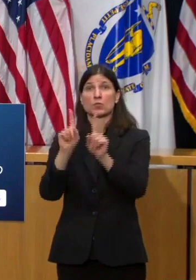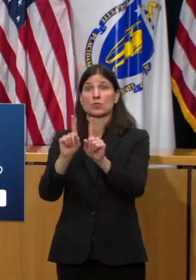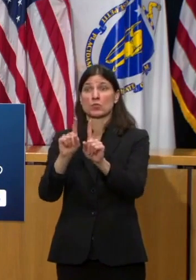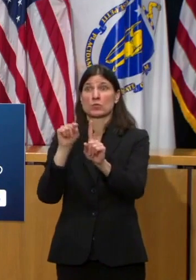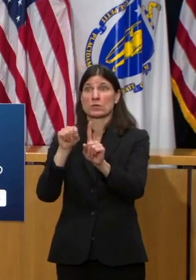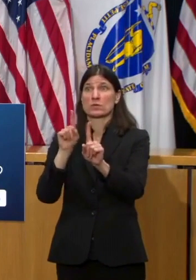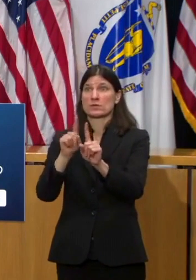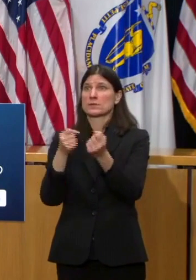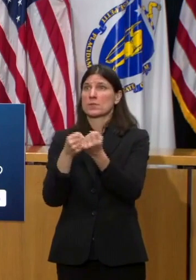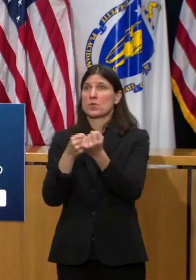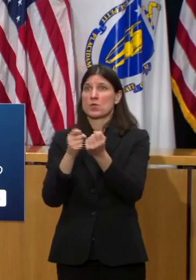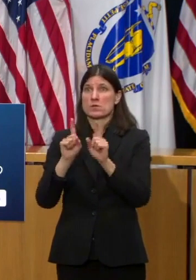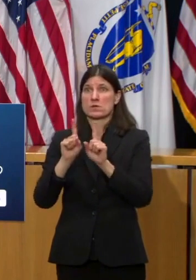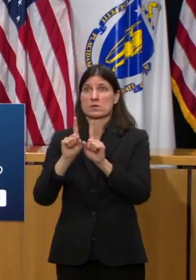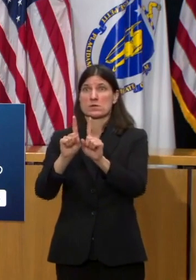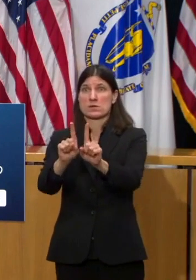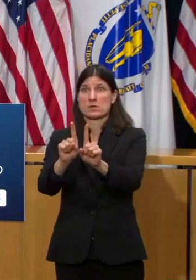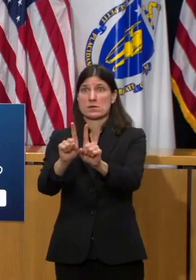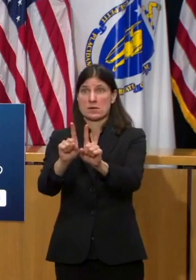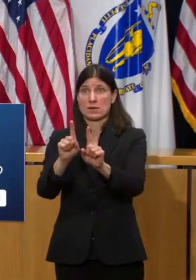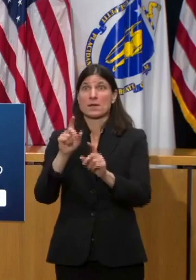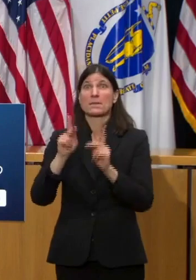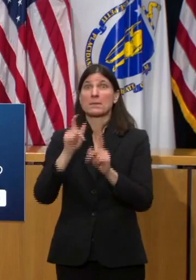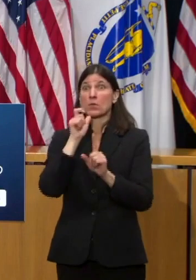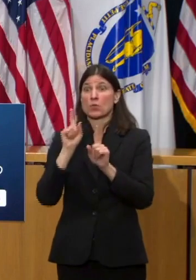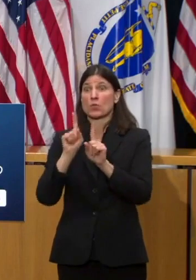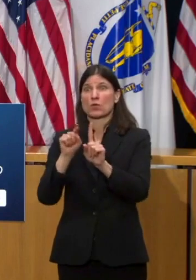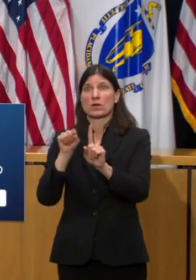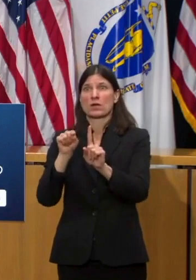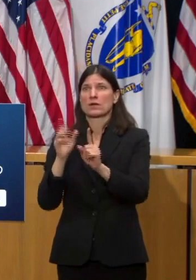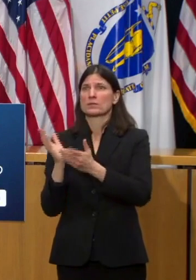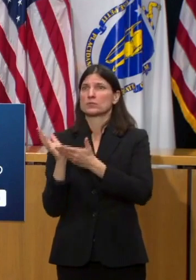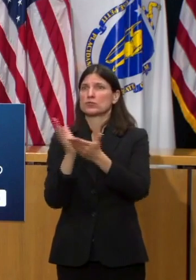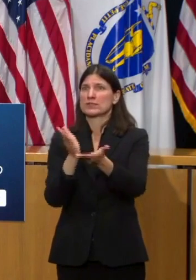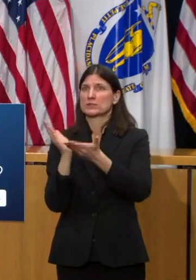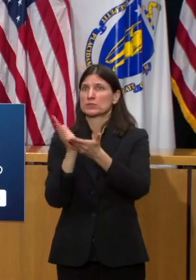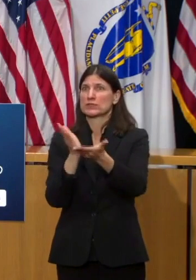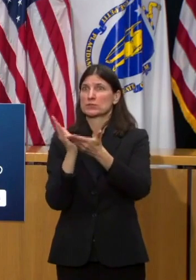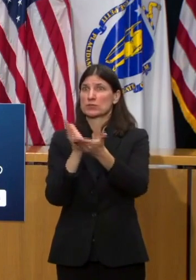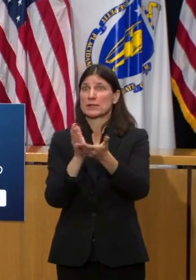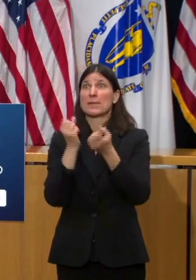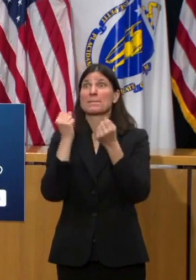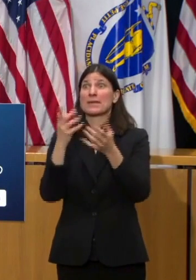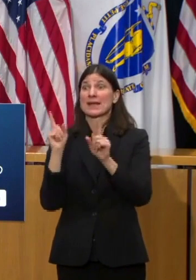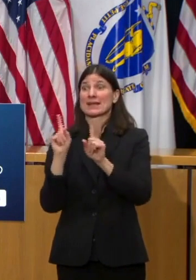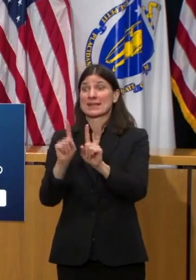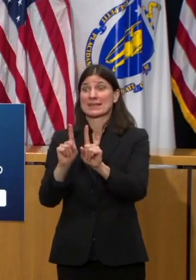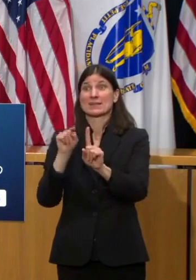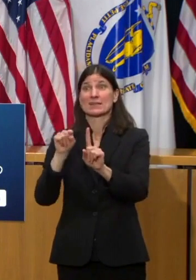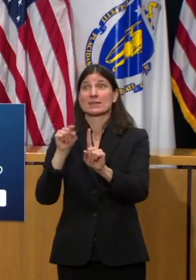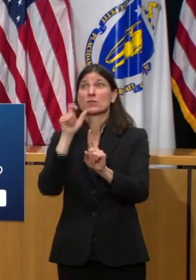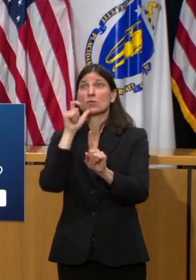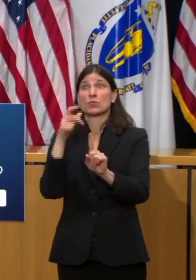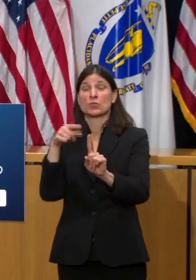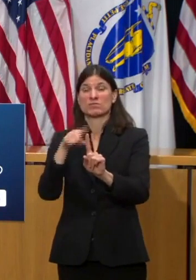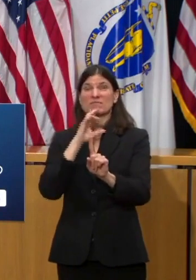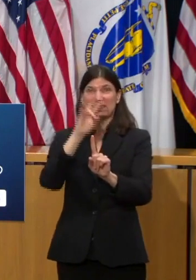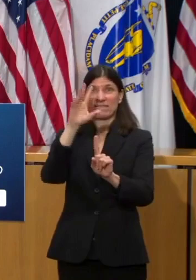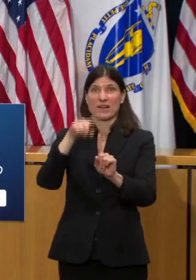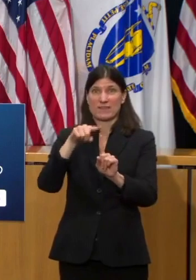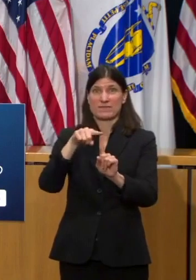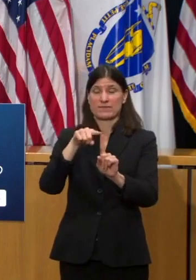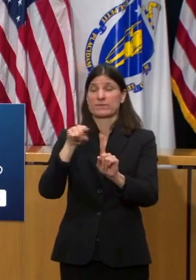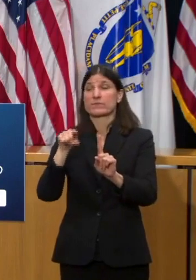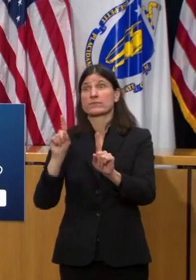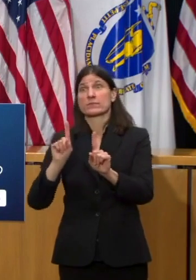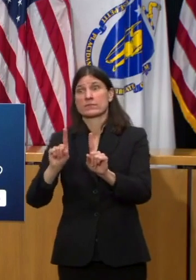dose as a result of being a companion were, for the most part, over the age of 50, which I think is a good thing. And I can just tell